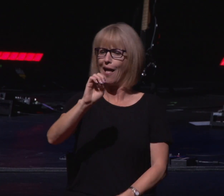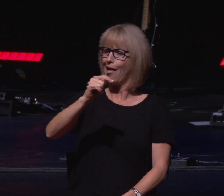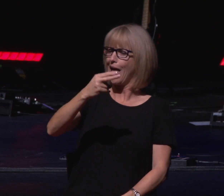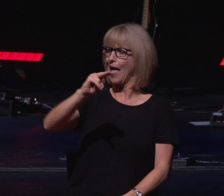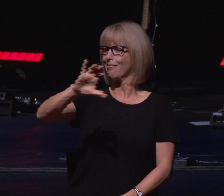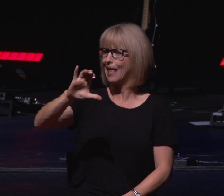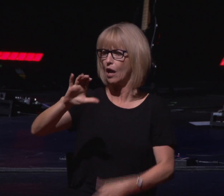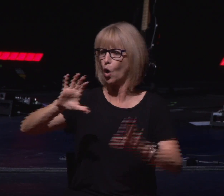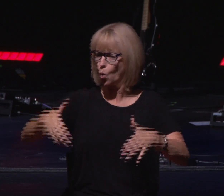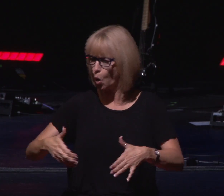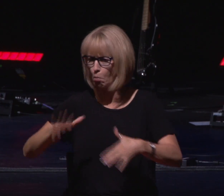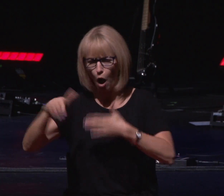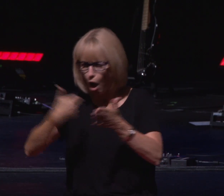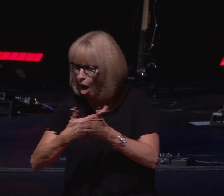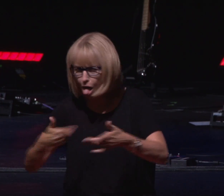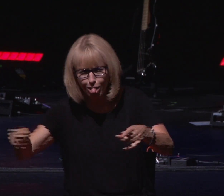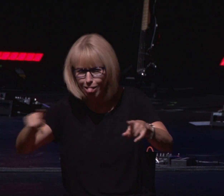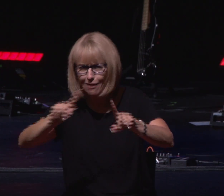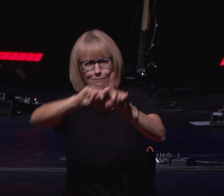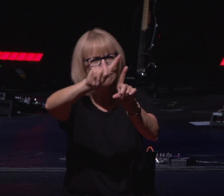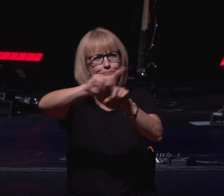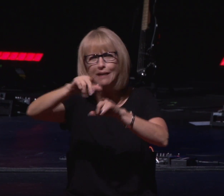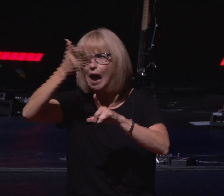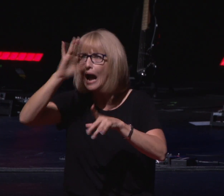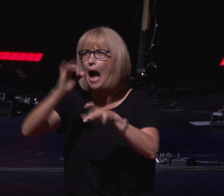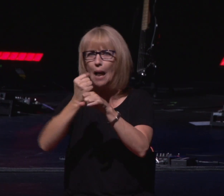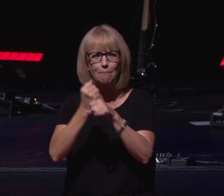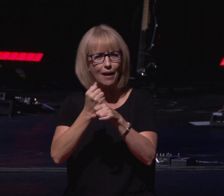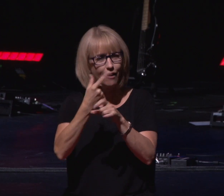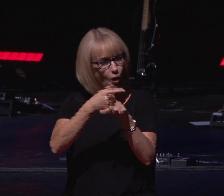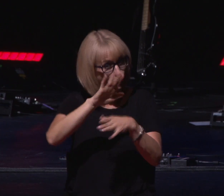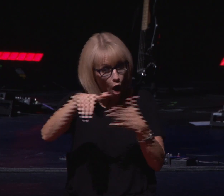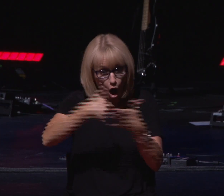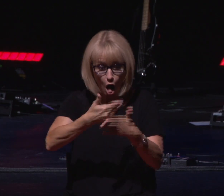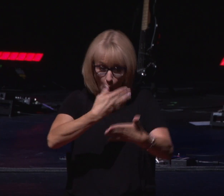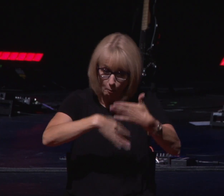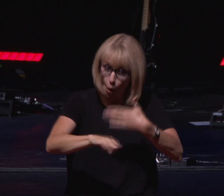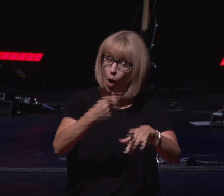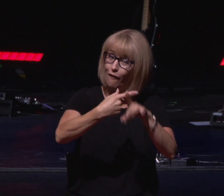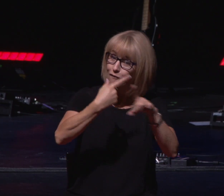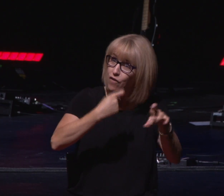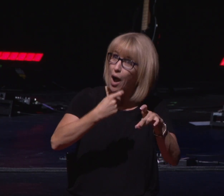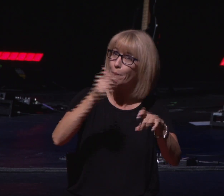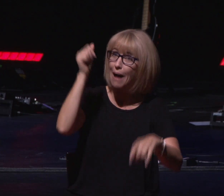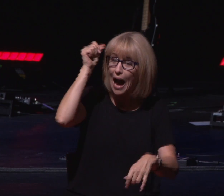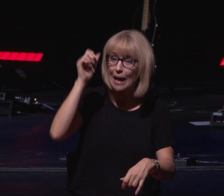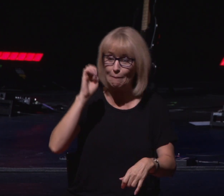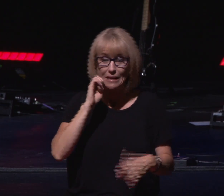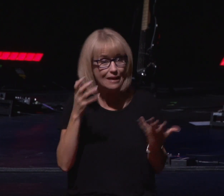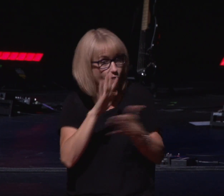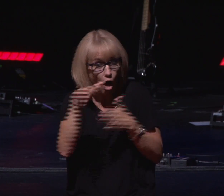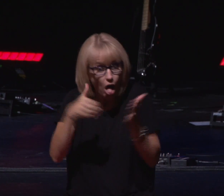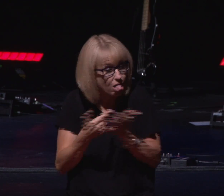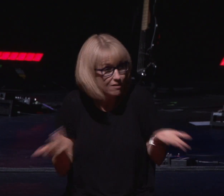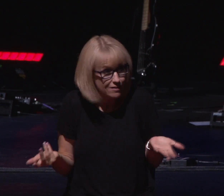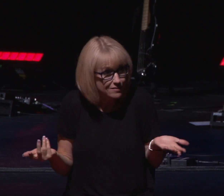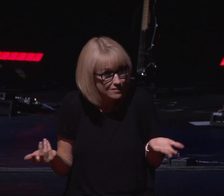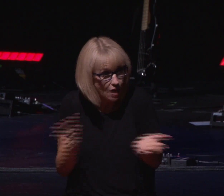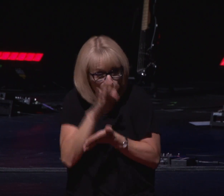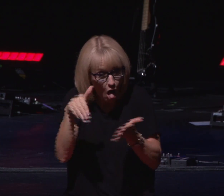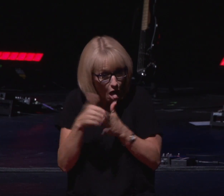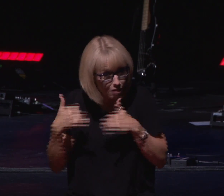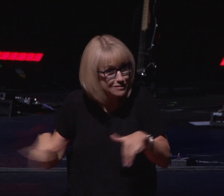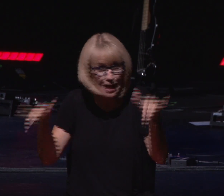group out there. They all came from his first creation. We're all designed in the image of God. And we